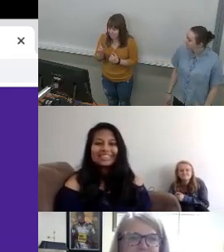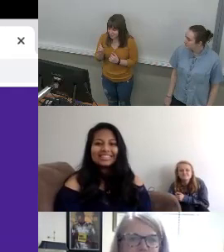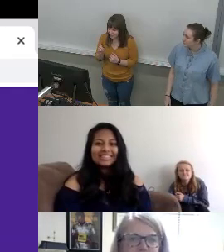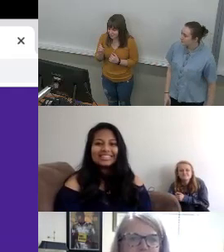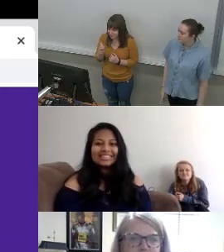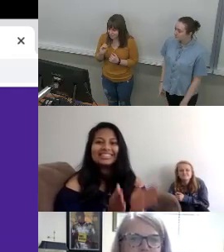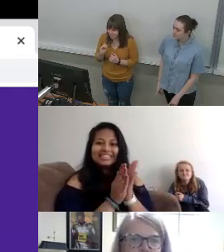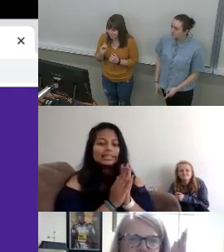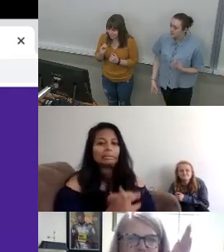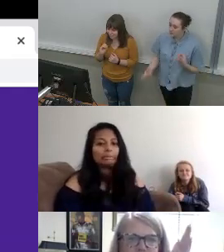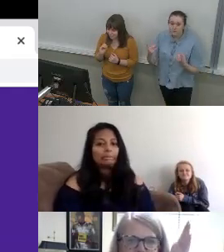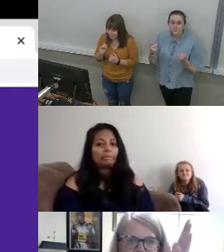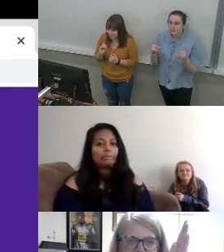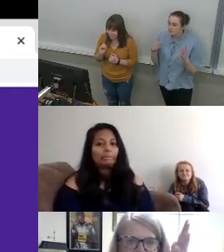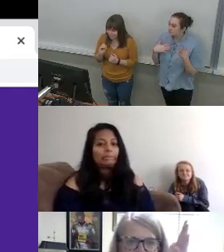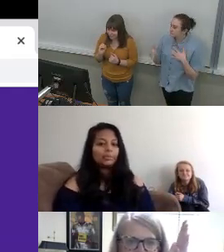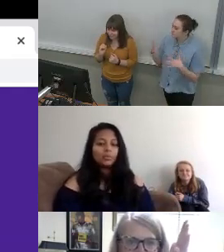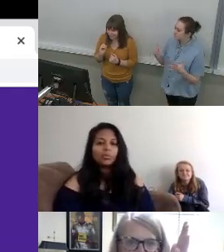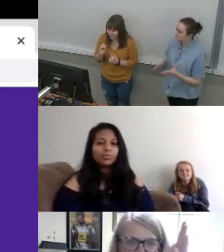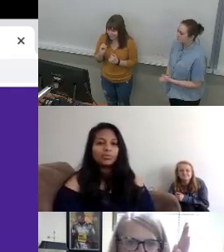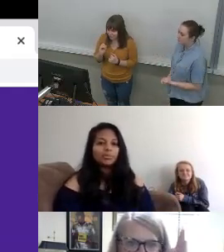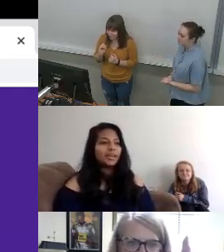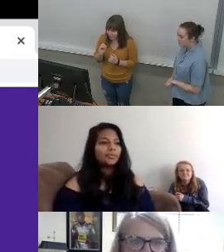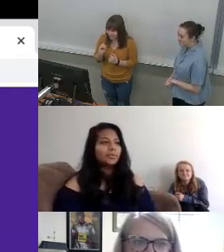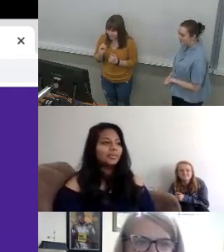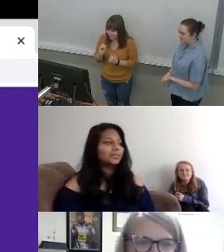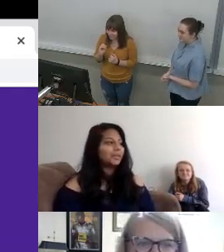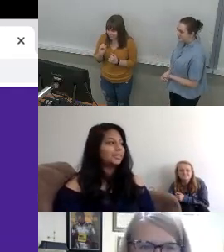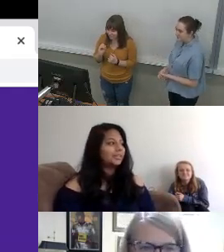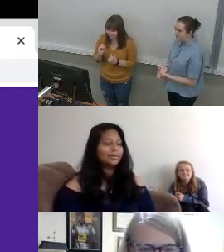questions? Yeah, any questions for us?